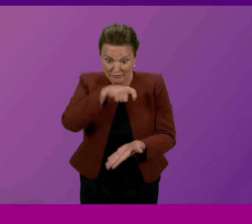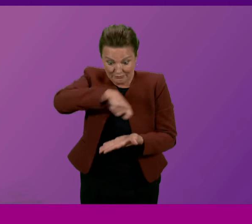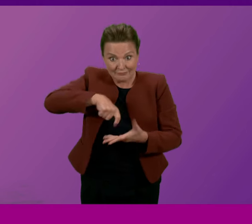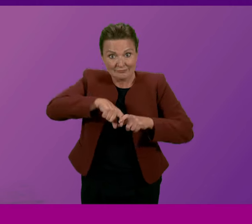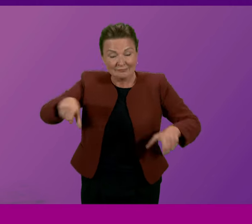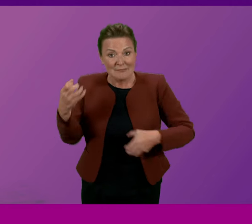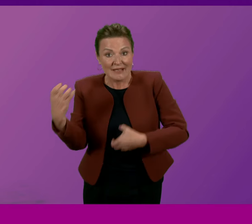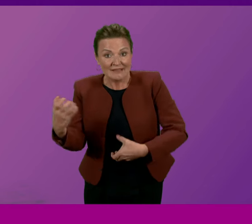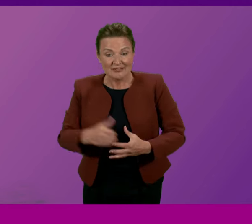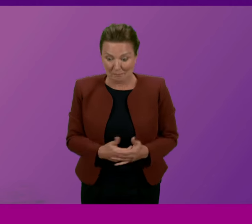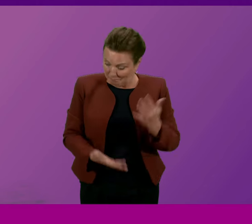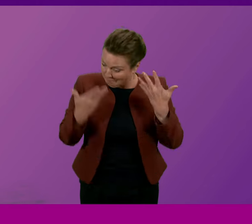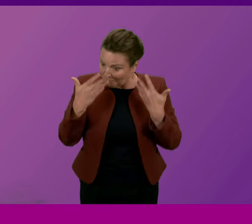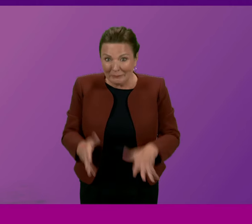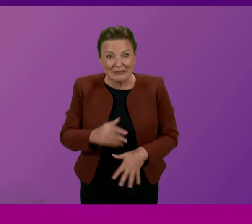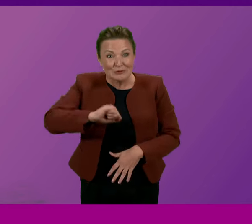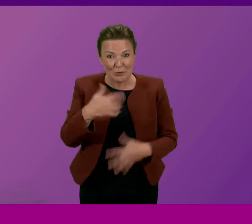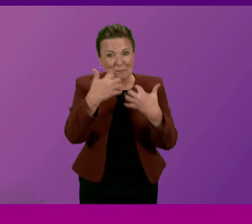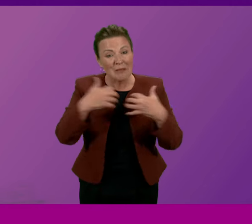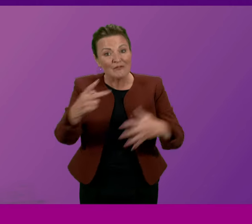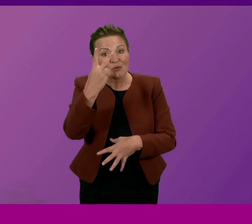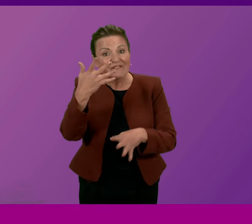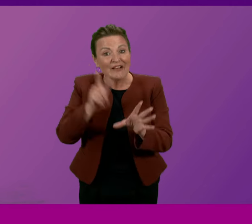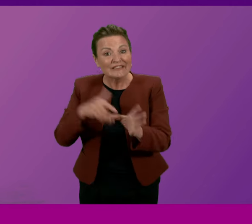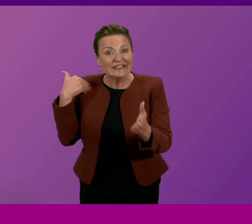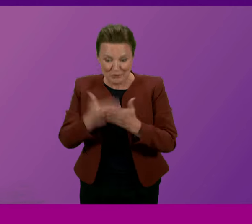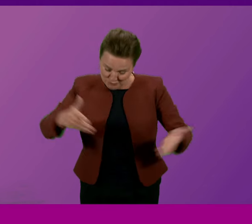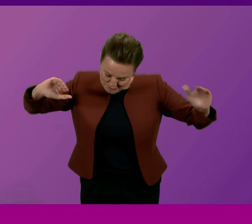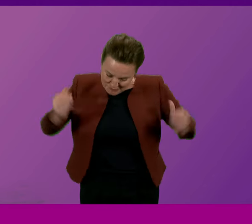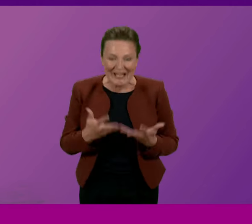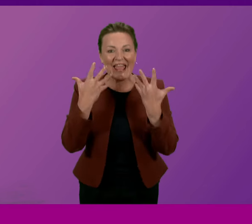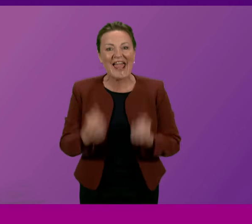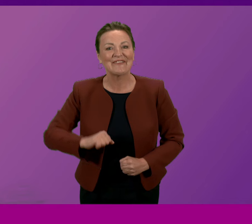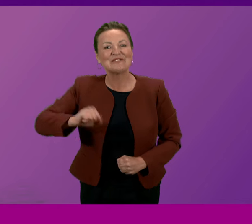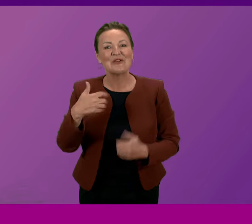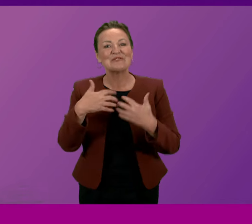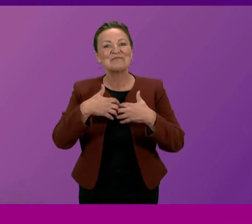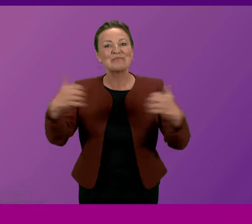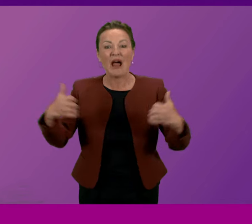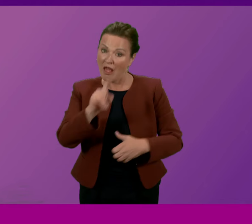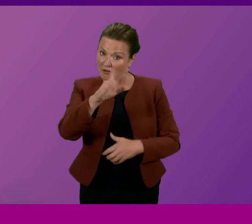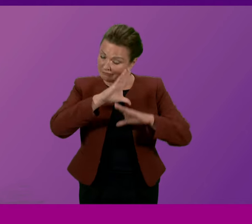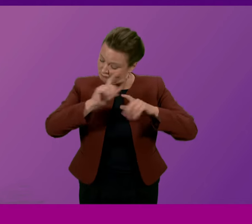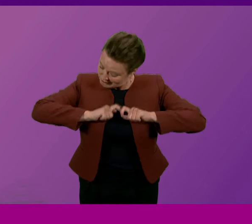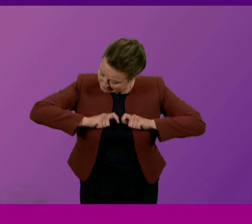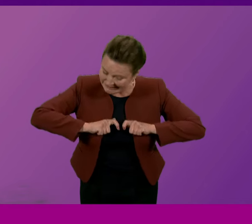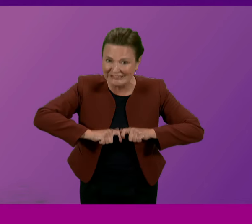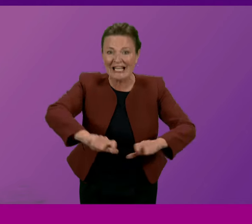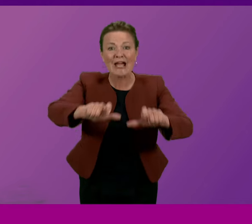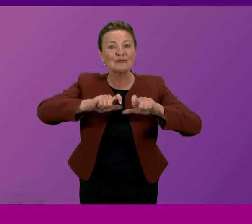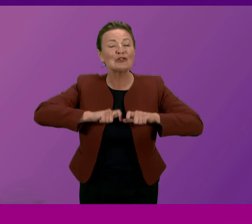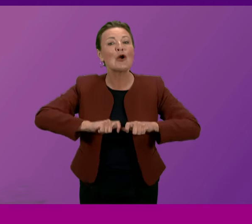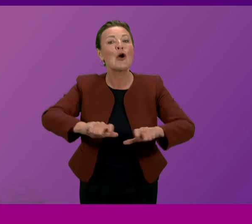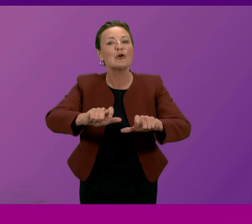there has been a Scottish Parliament. Today, there is a Scottish Parliament, and we will continue to serve the people of